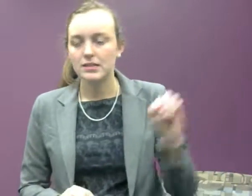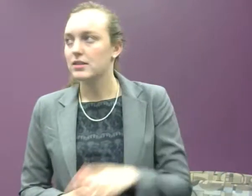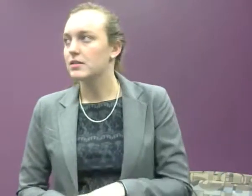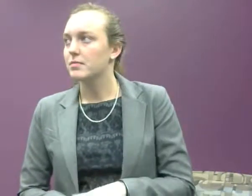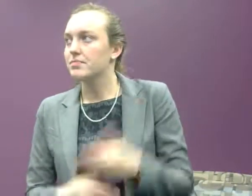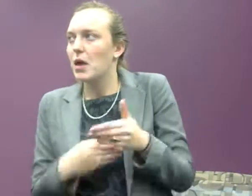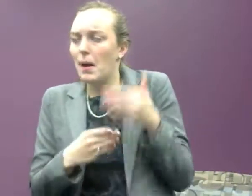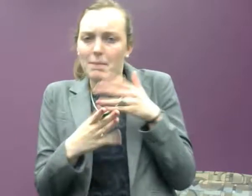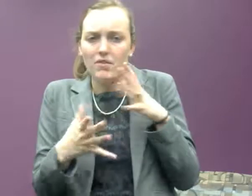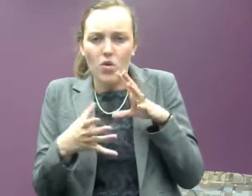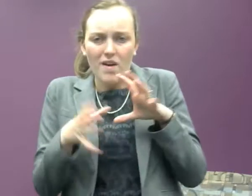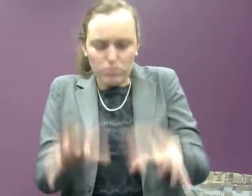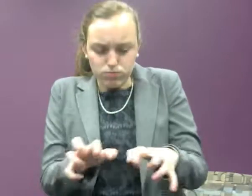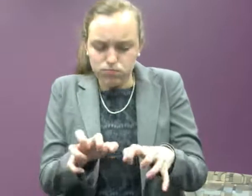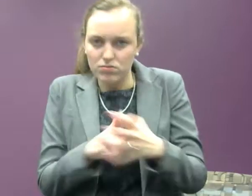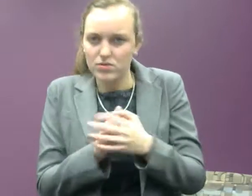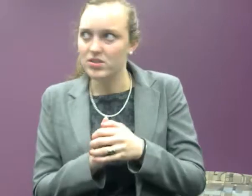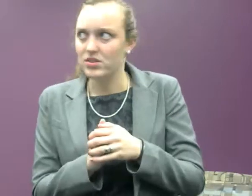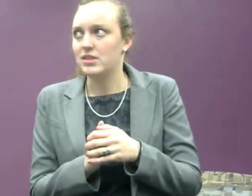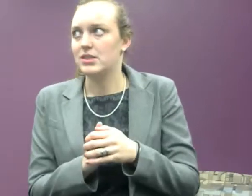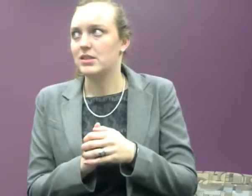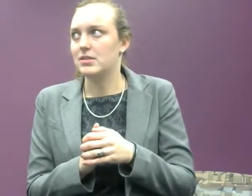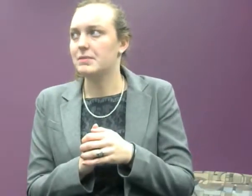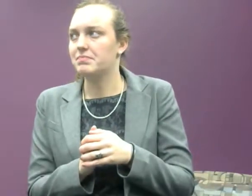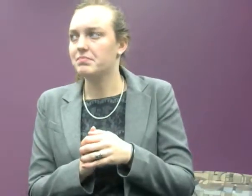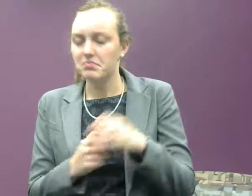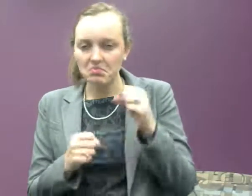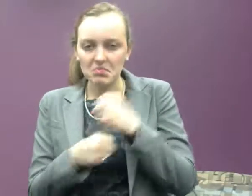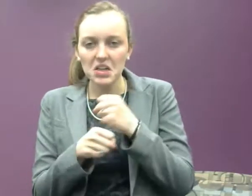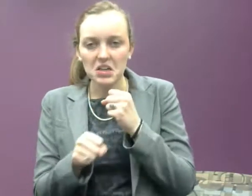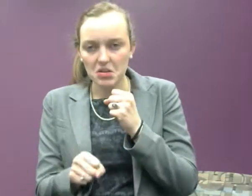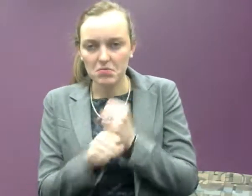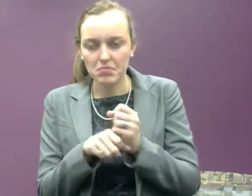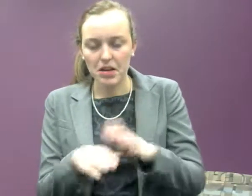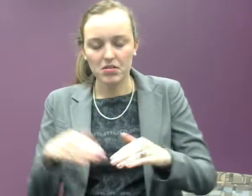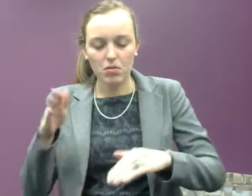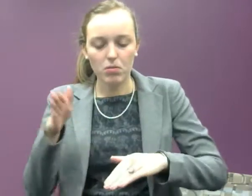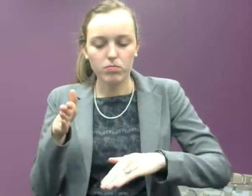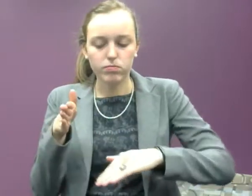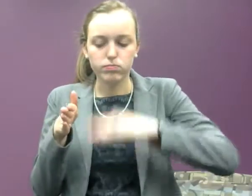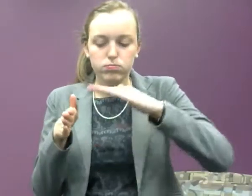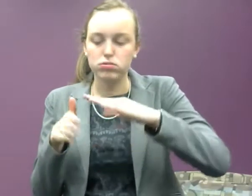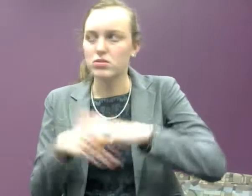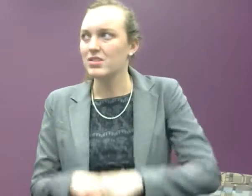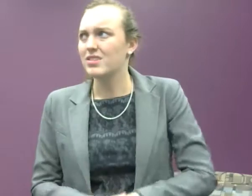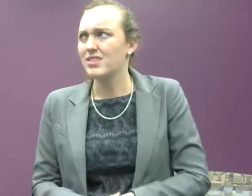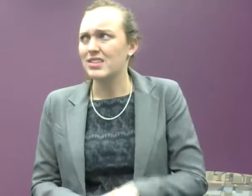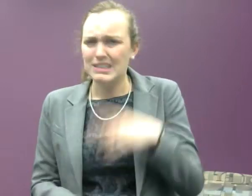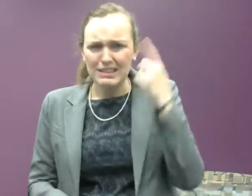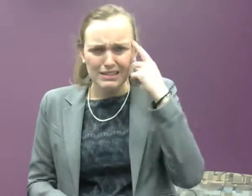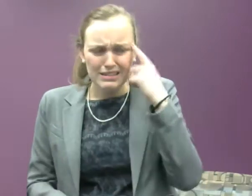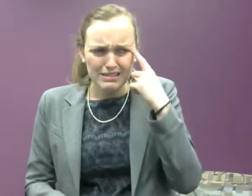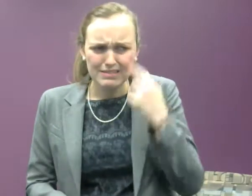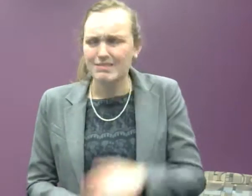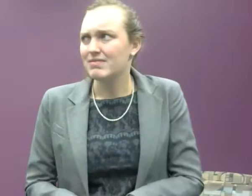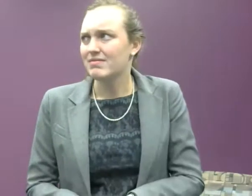whoop, and makes a little lattice form, and that causes it to flood. And you're probably thinking, the chapel, I think it's because there's air caught